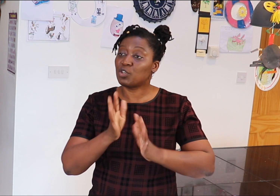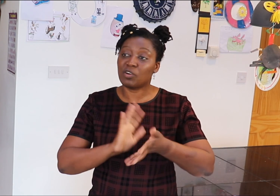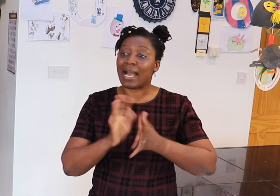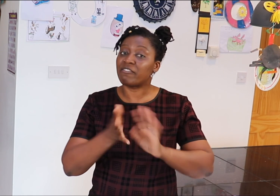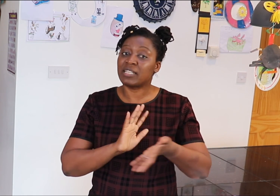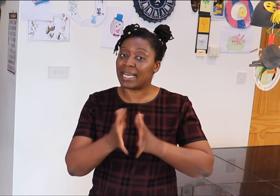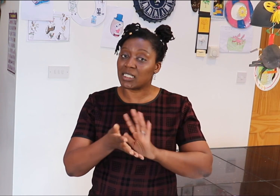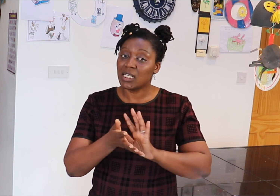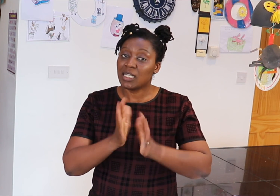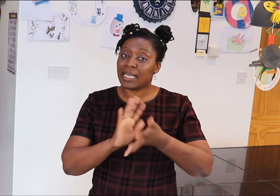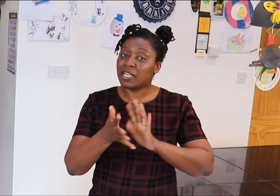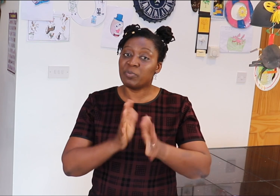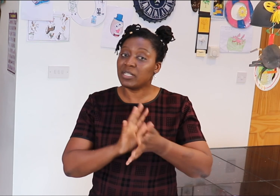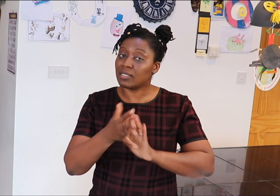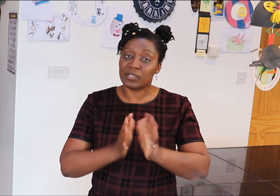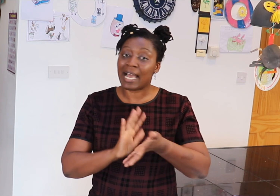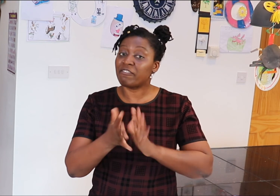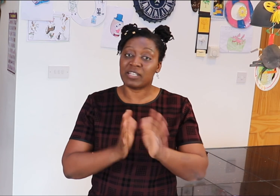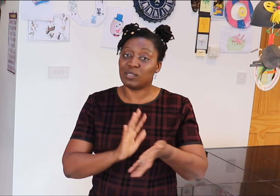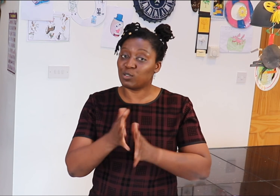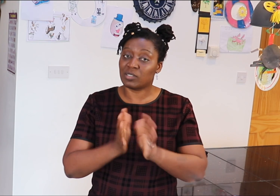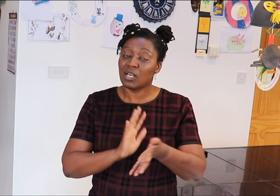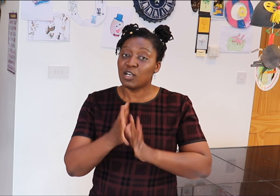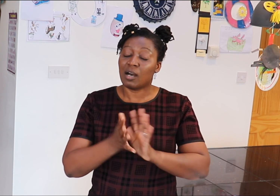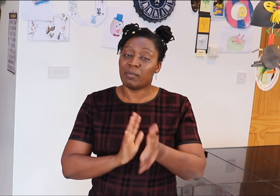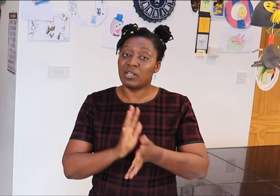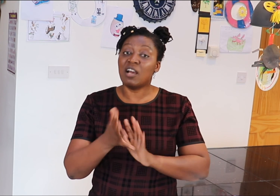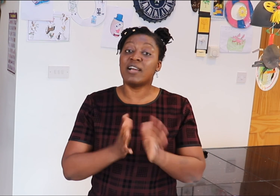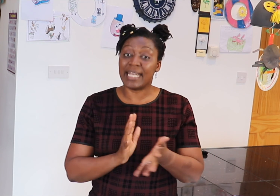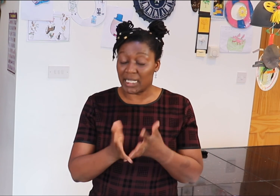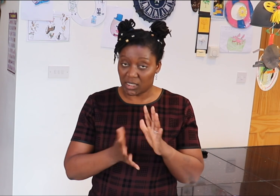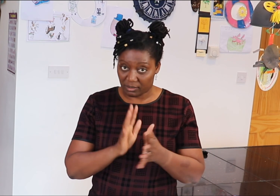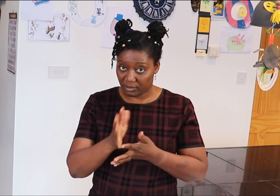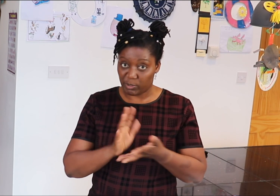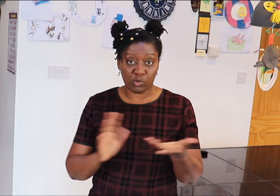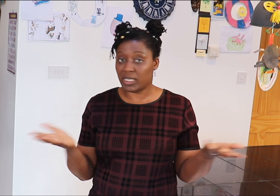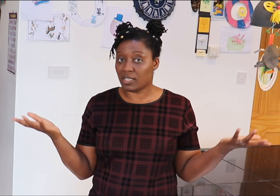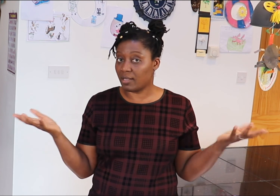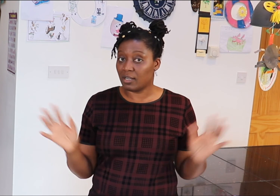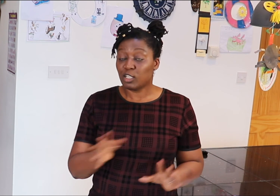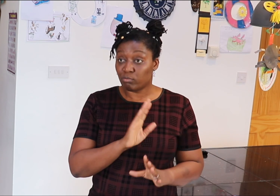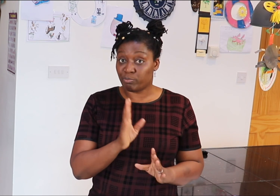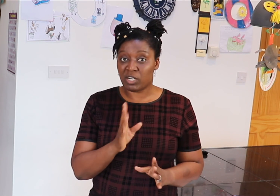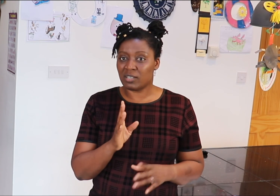you're not having that, the inner beings are not having those learnings between each other,